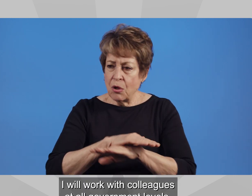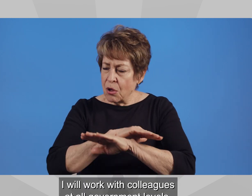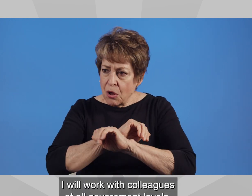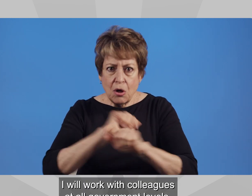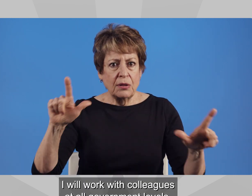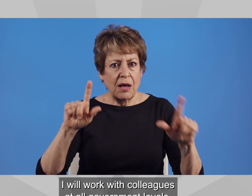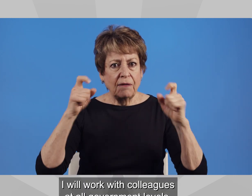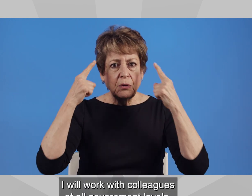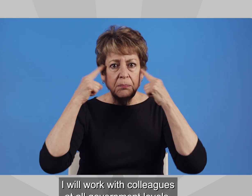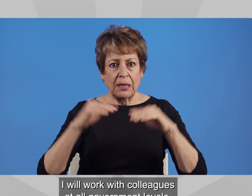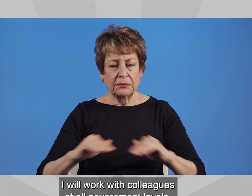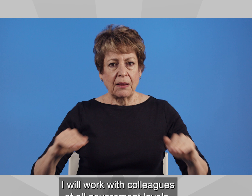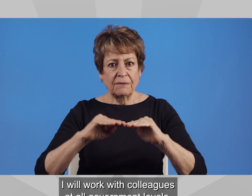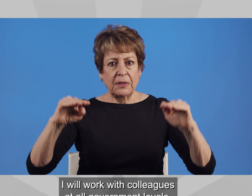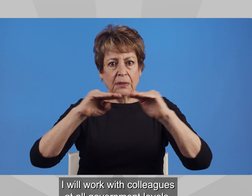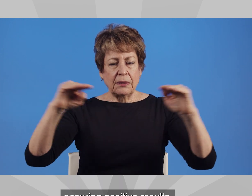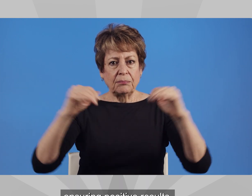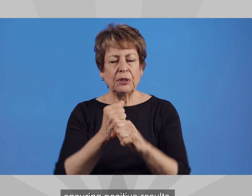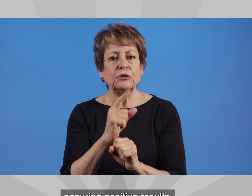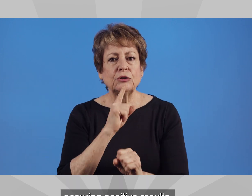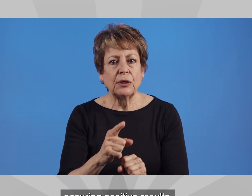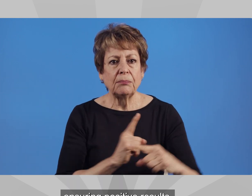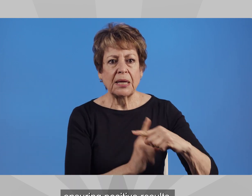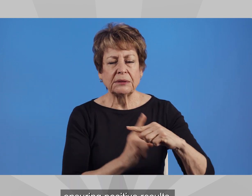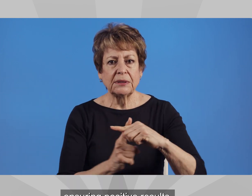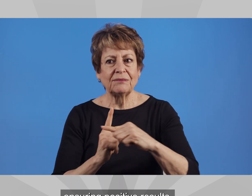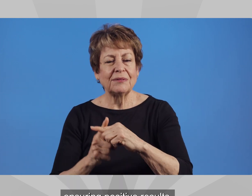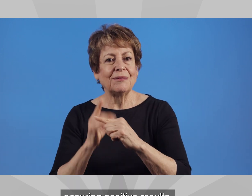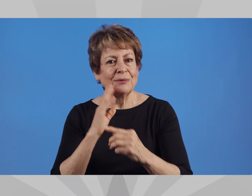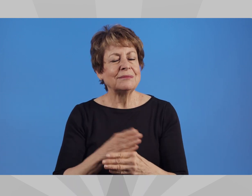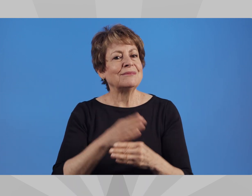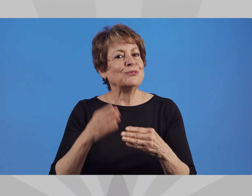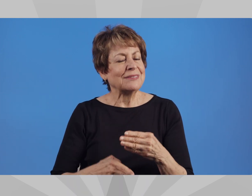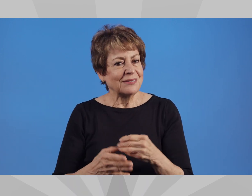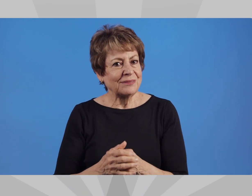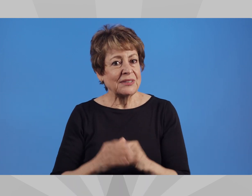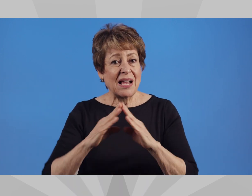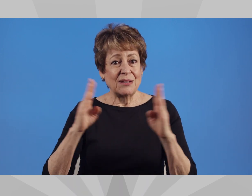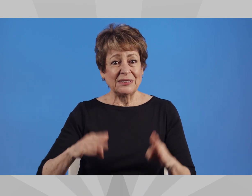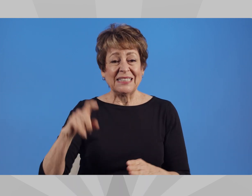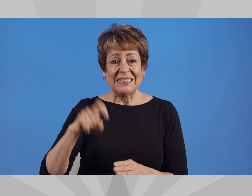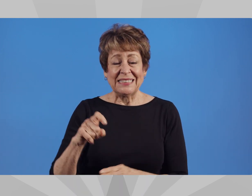I will work with colleagues at all government levels, ensuring positive results.